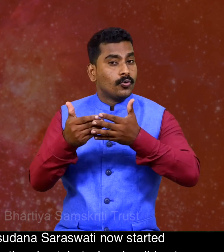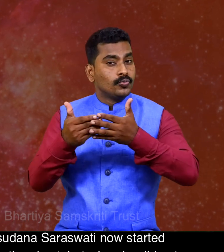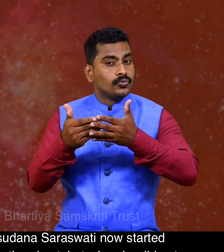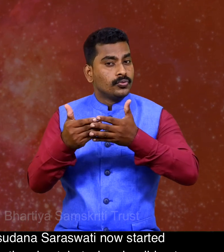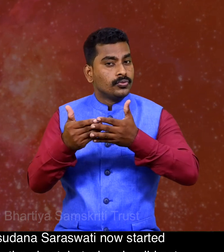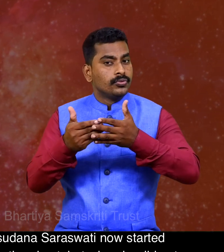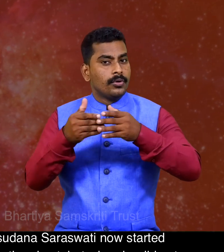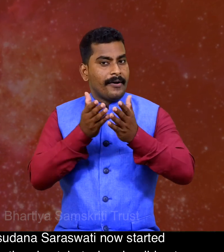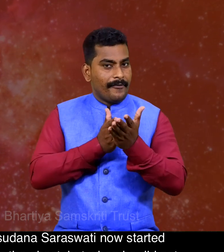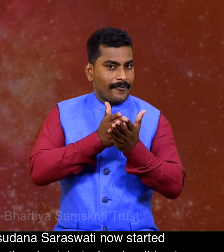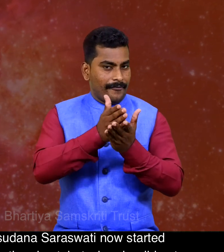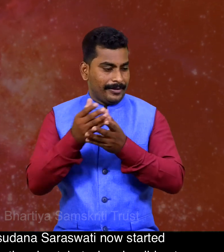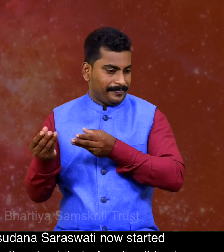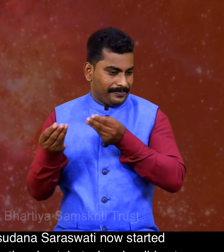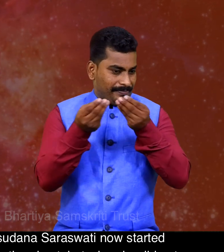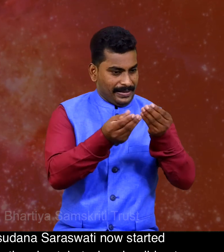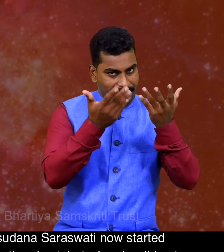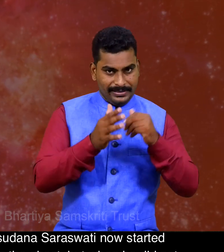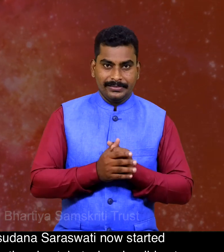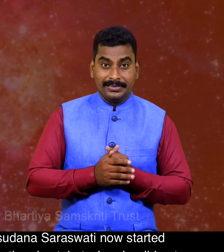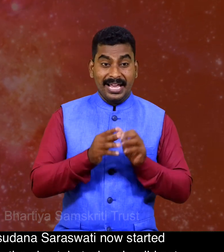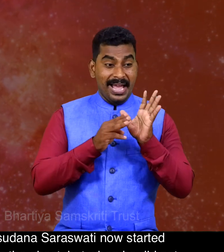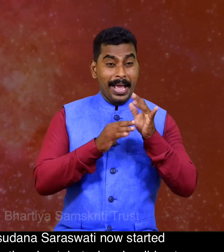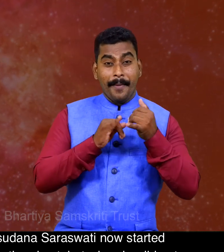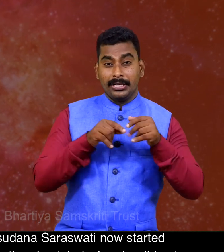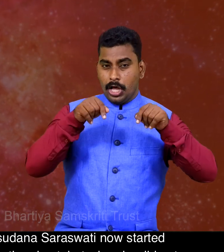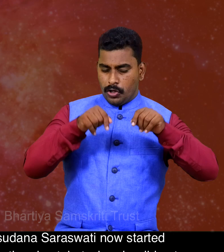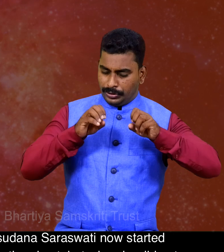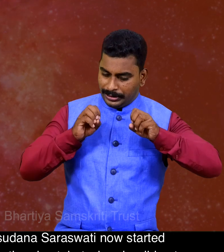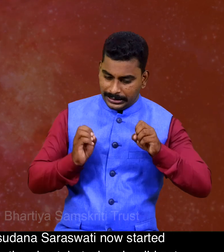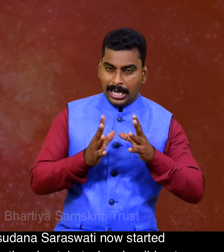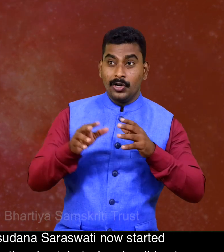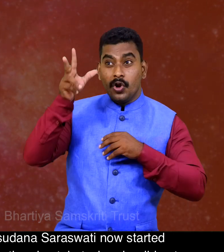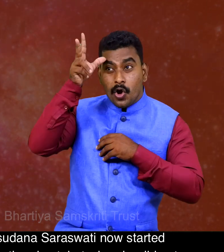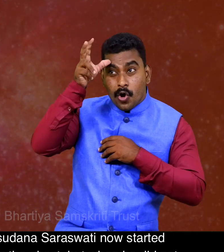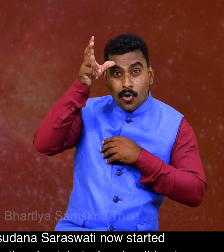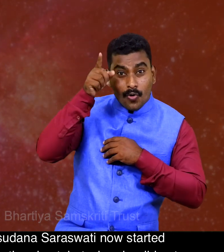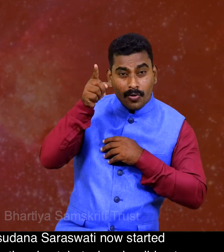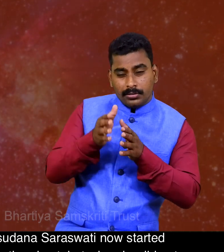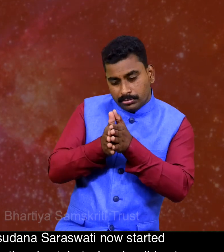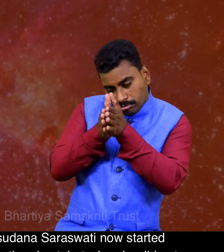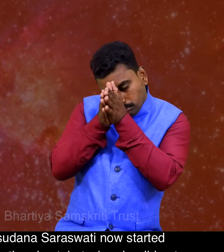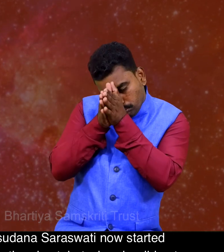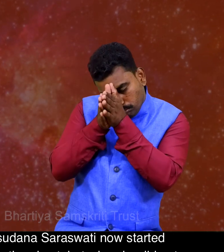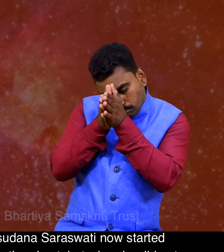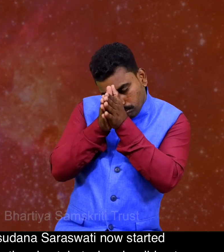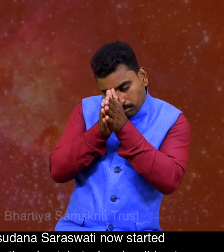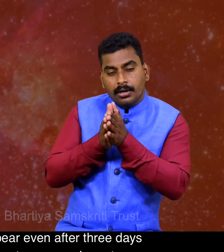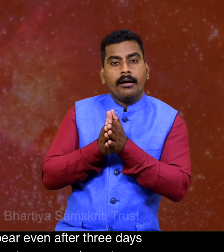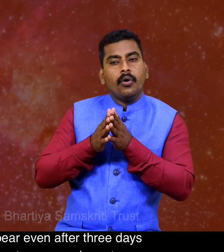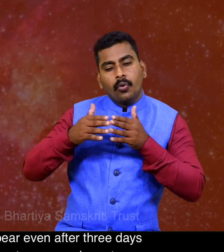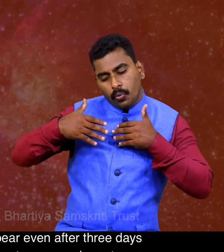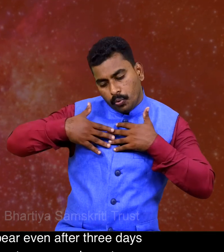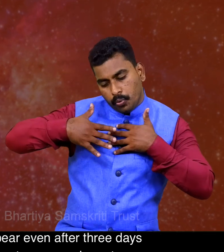Madhusudana Saraswati now started worshipping the ghost. But when he did